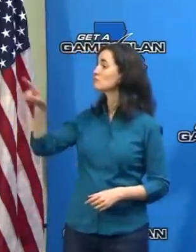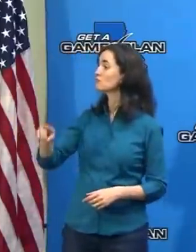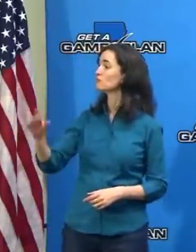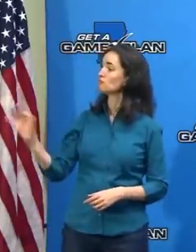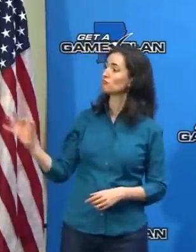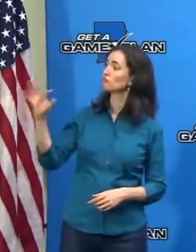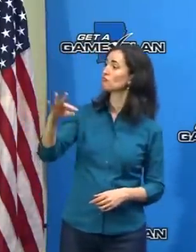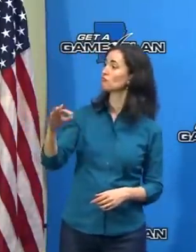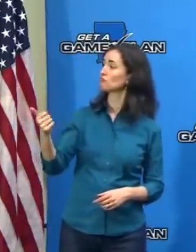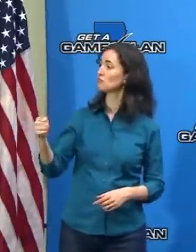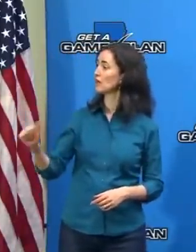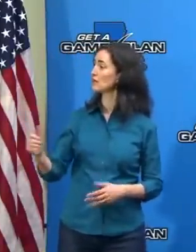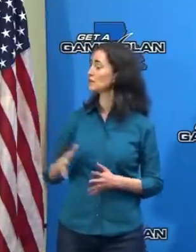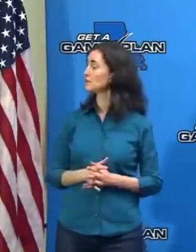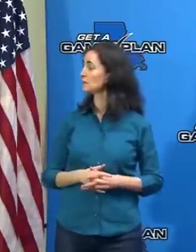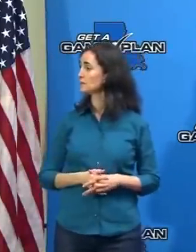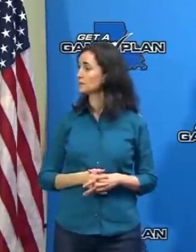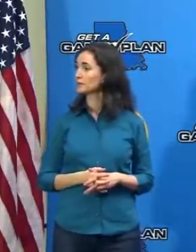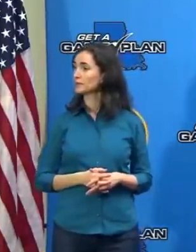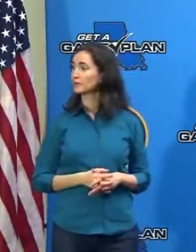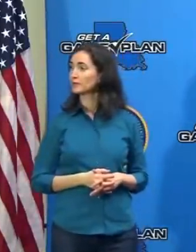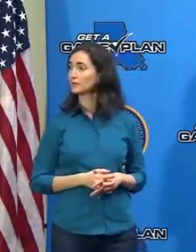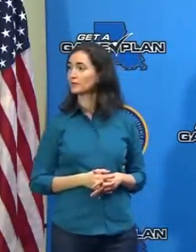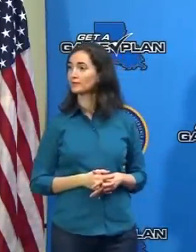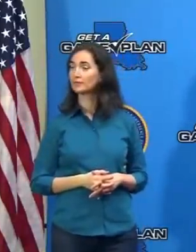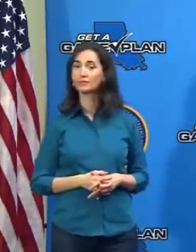wanted to add before we close out?